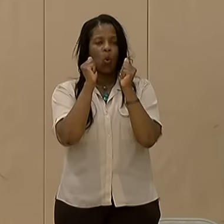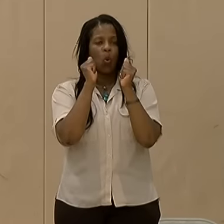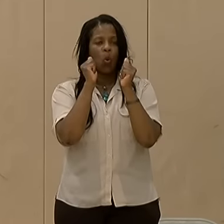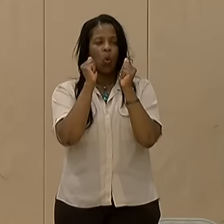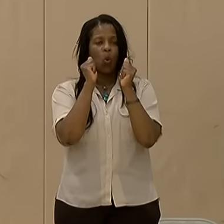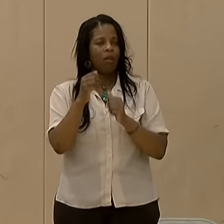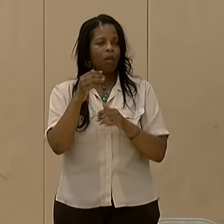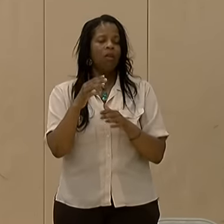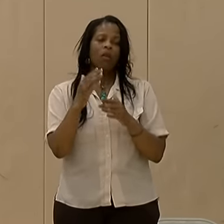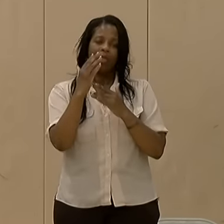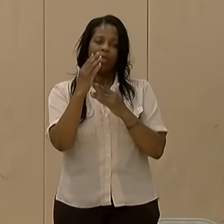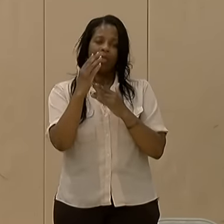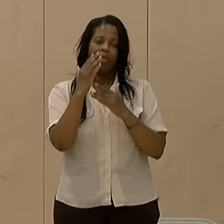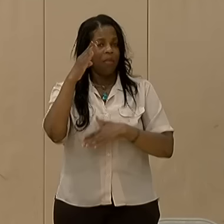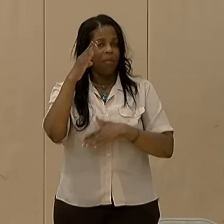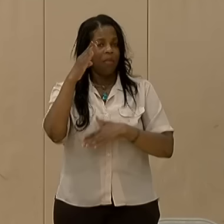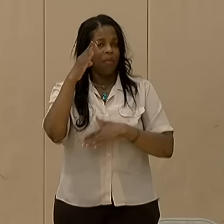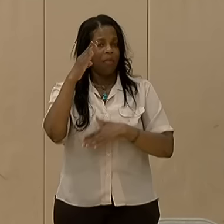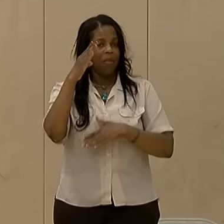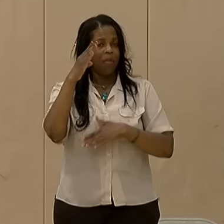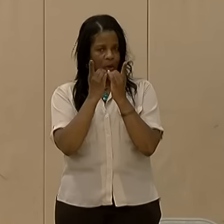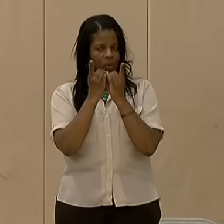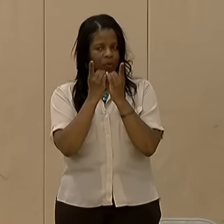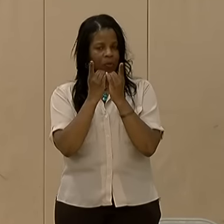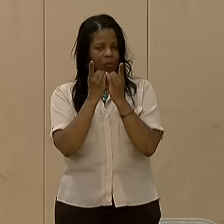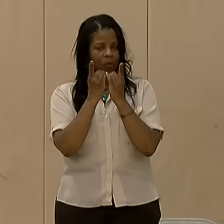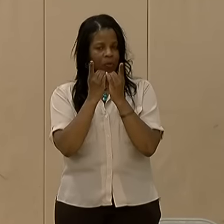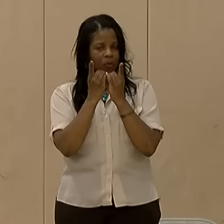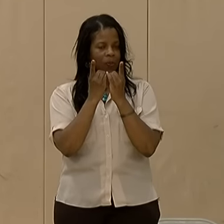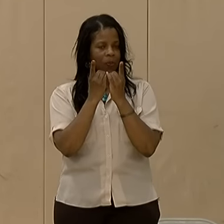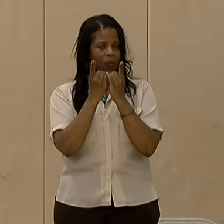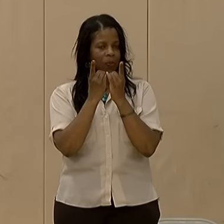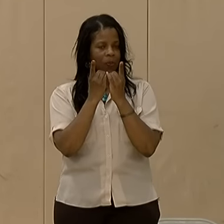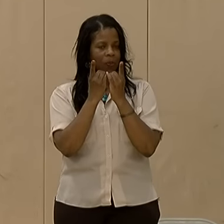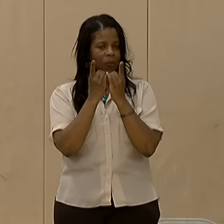accessible to us to complete those tasks.